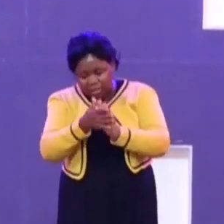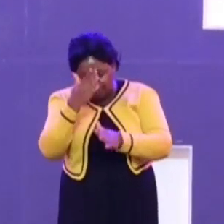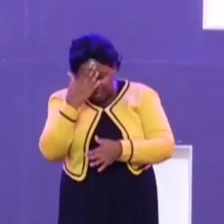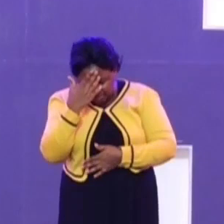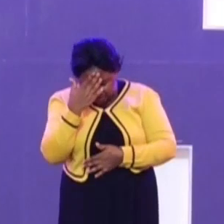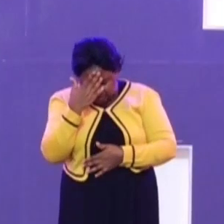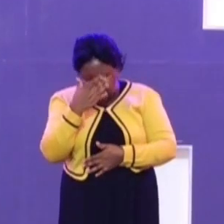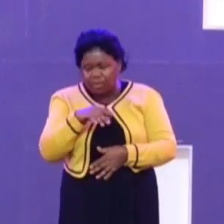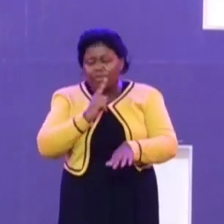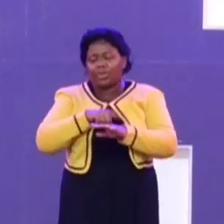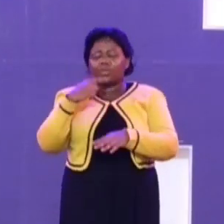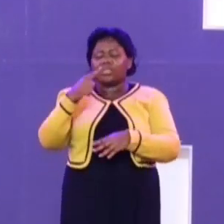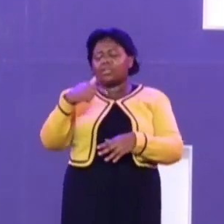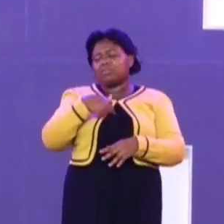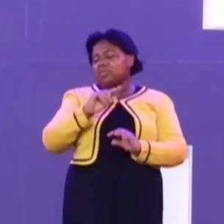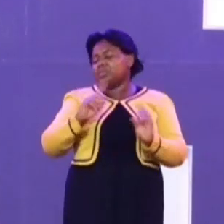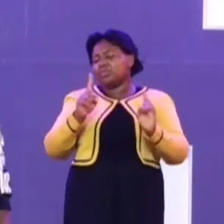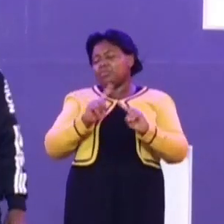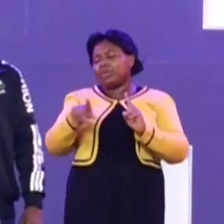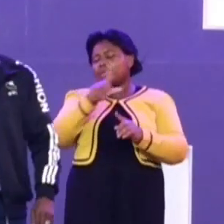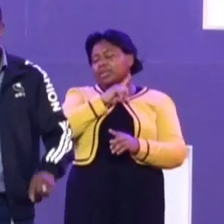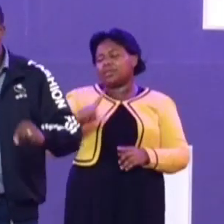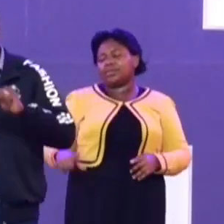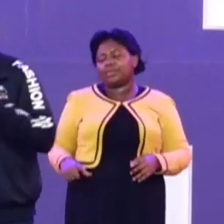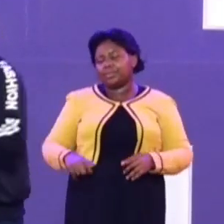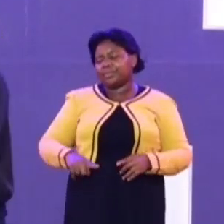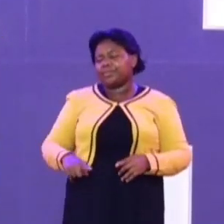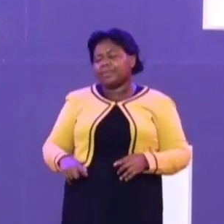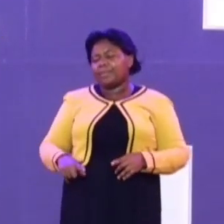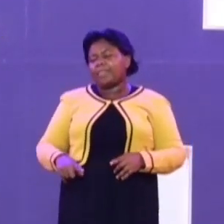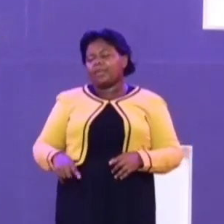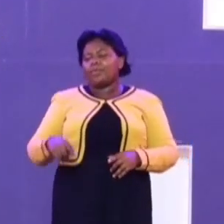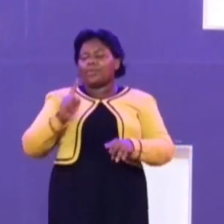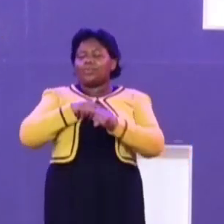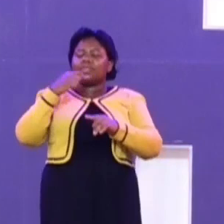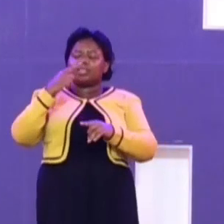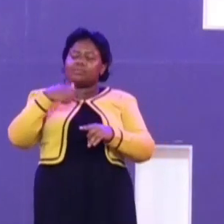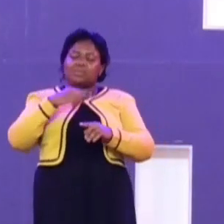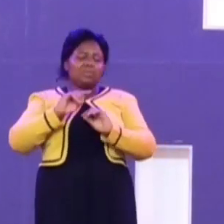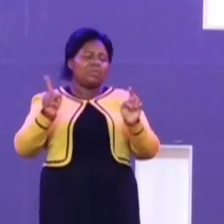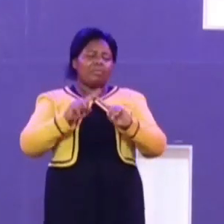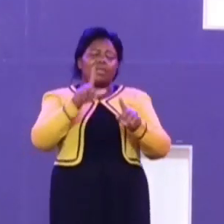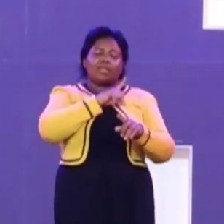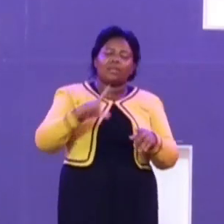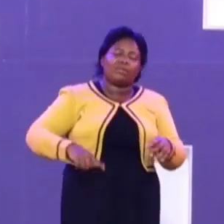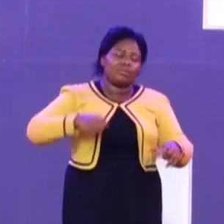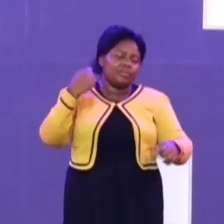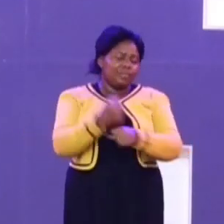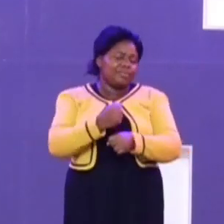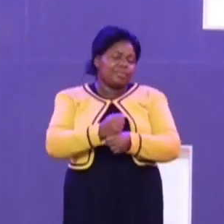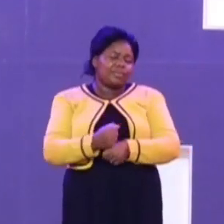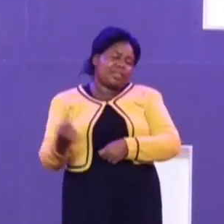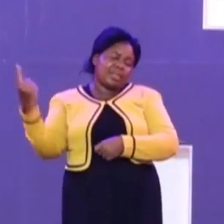your name. When we say not us but the name of the Lord, saying not us but the Lord has